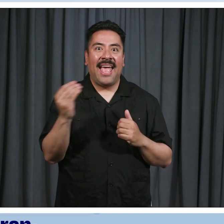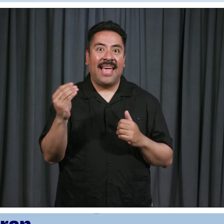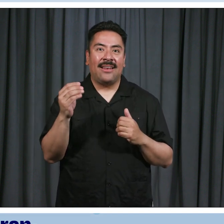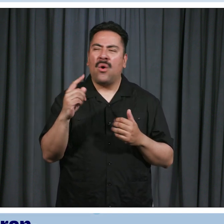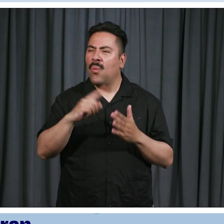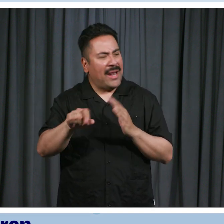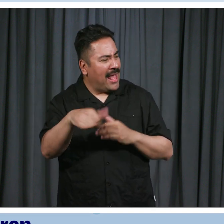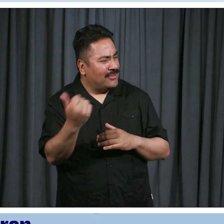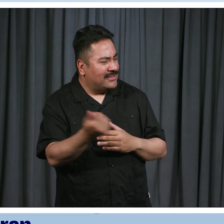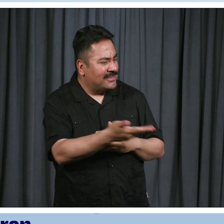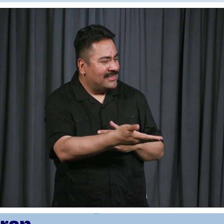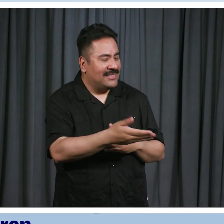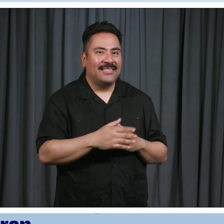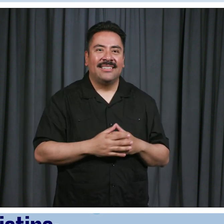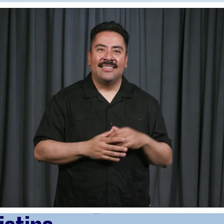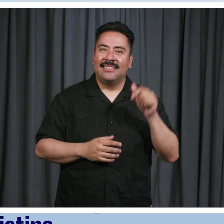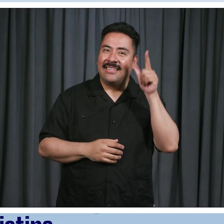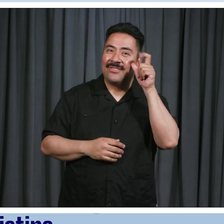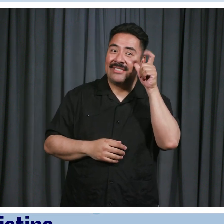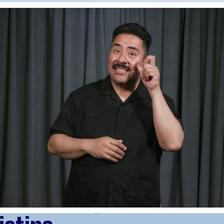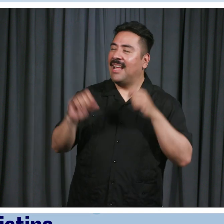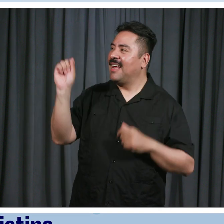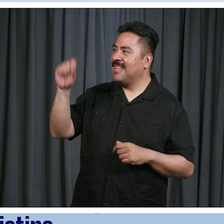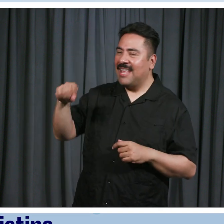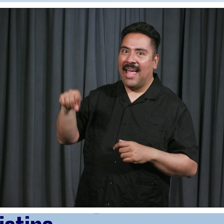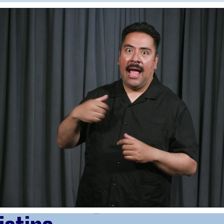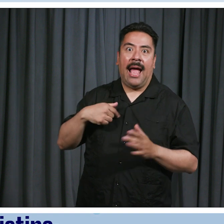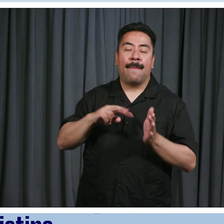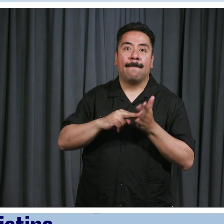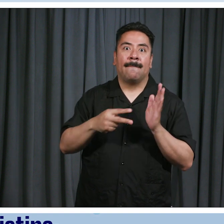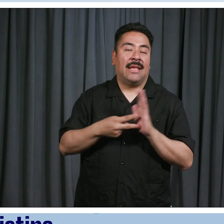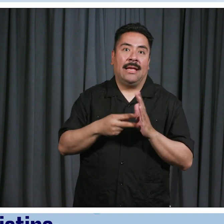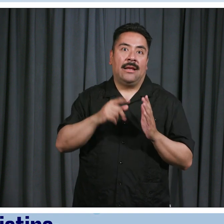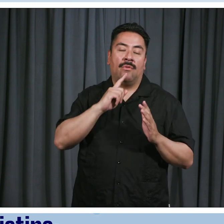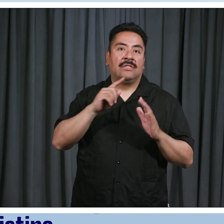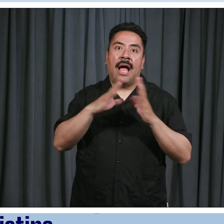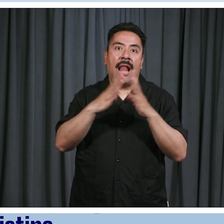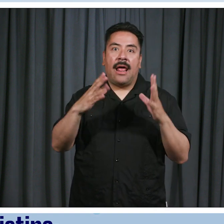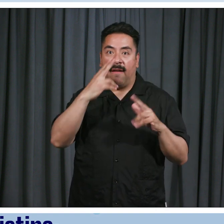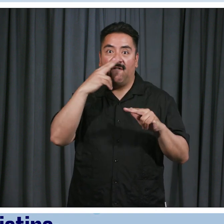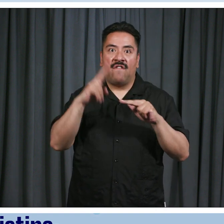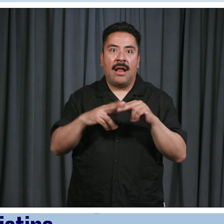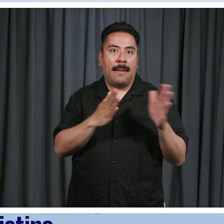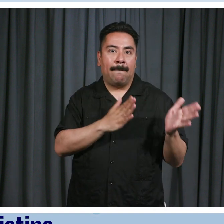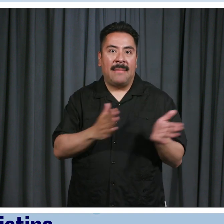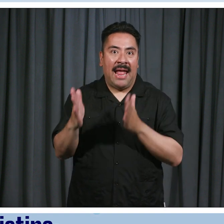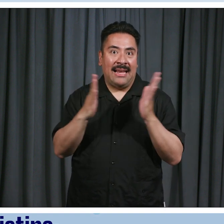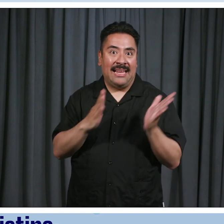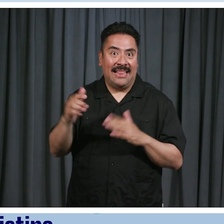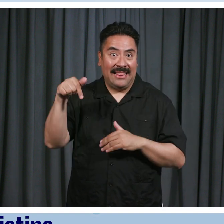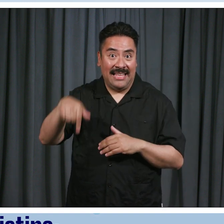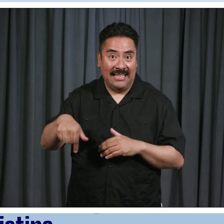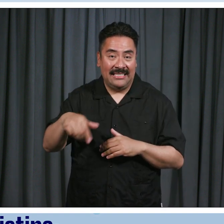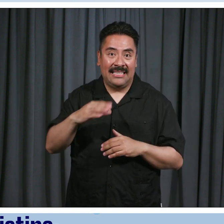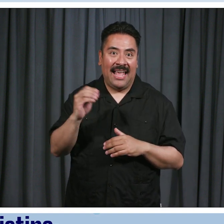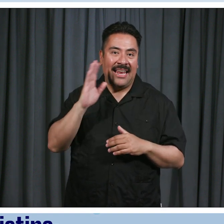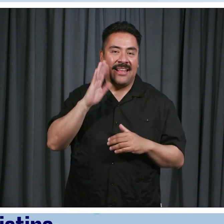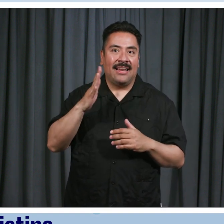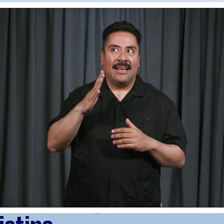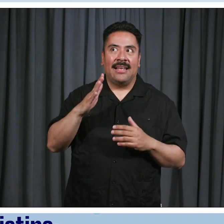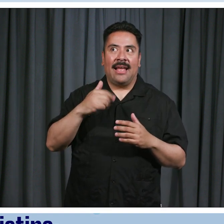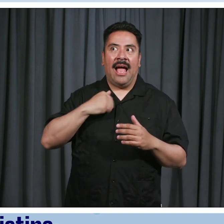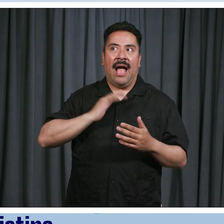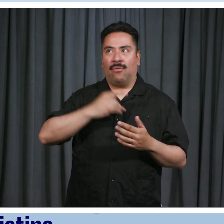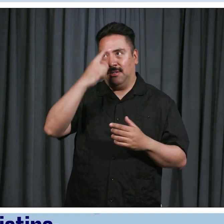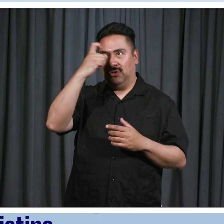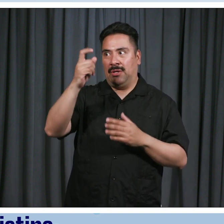what else? Yeah, it was a lot of fun planning this. And it was kind of a dream come